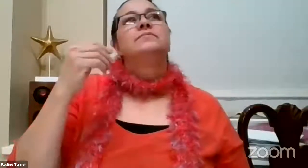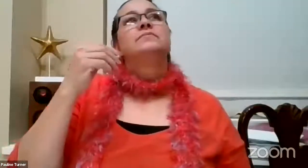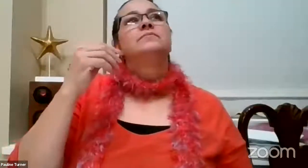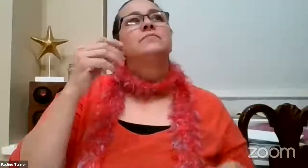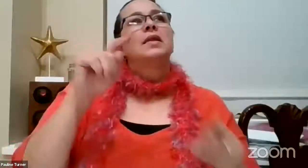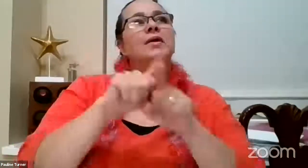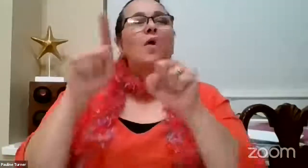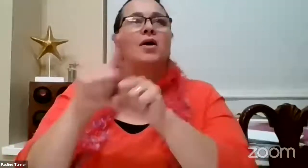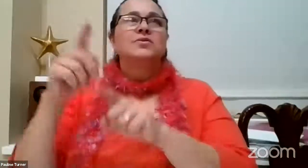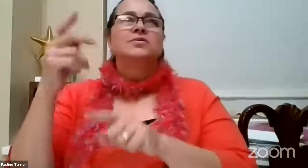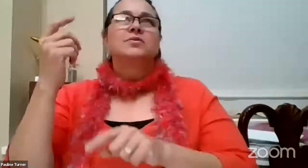Little book.